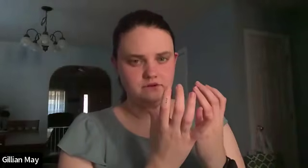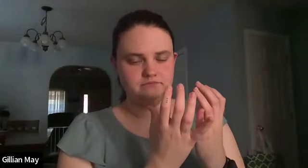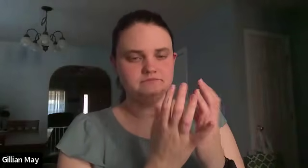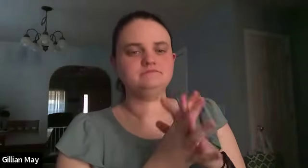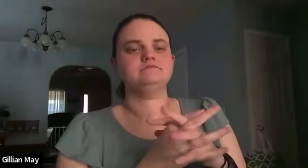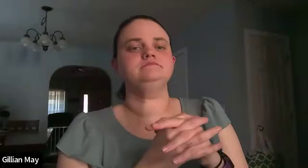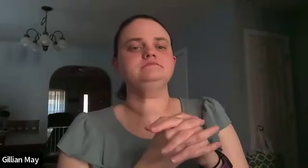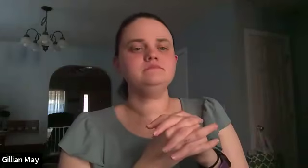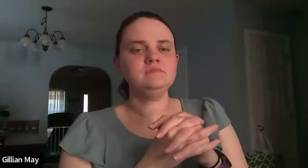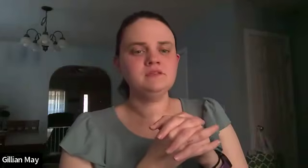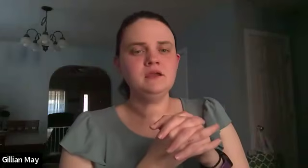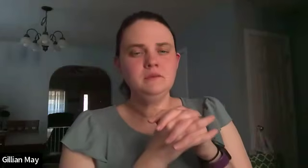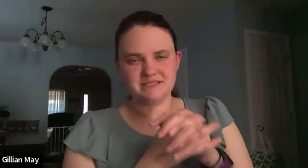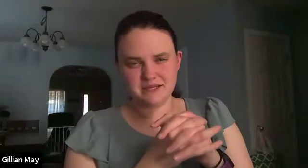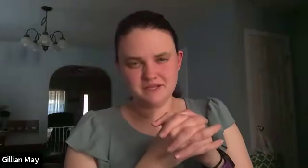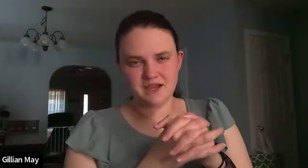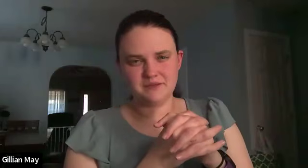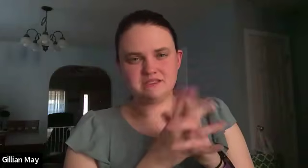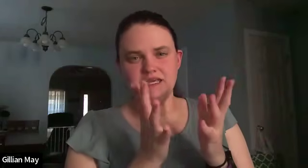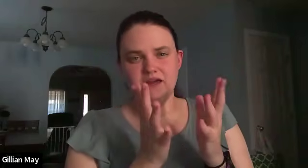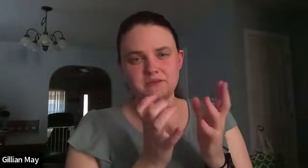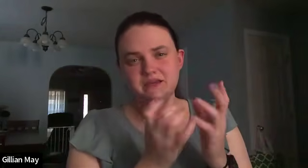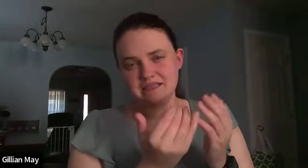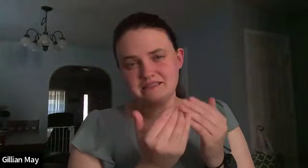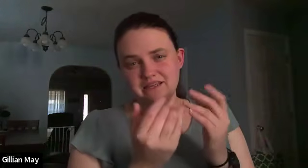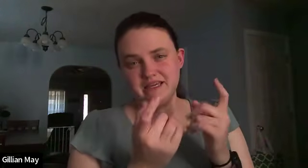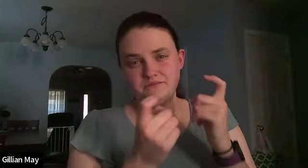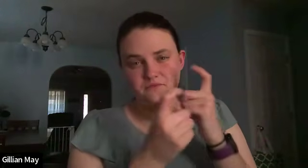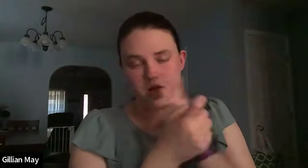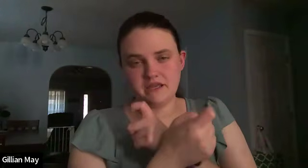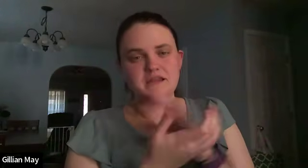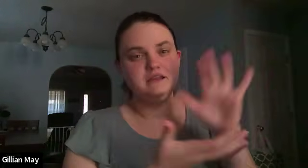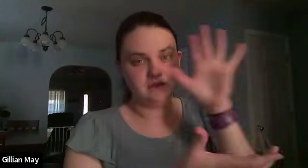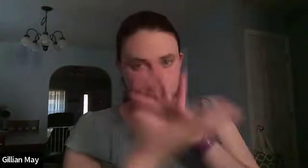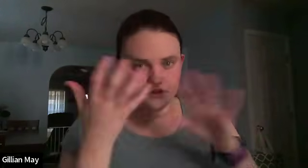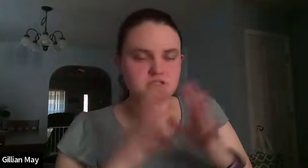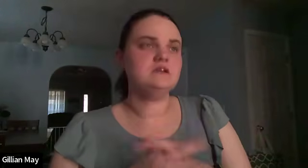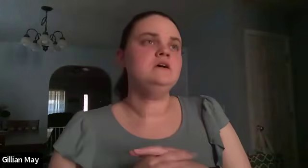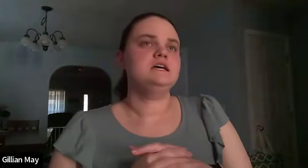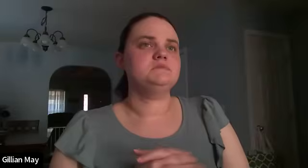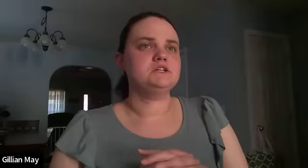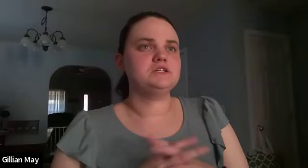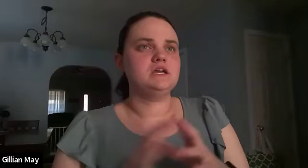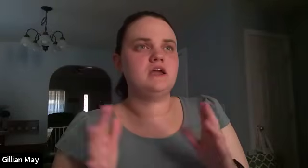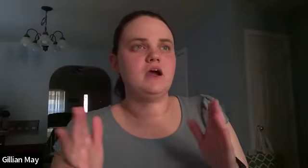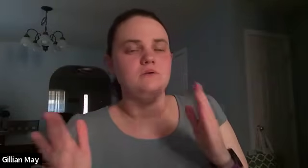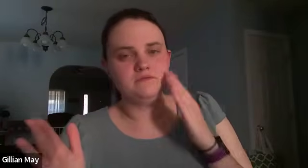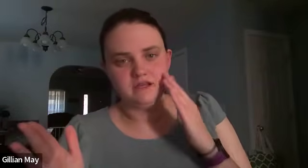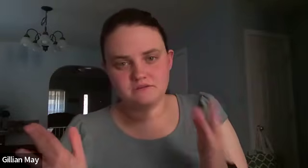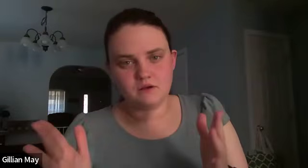them. But sometimes that can be easily get complicated, can get confusing, especially, I don't know if any of y'all